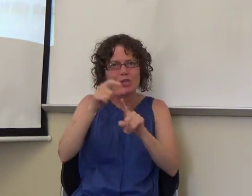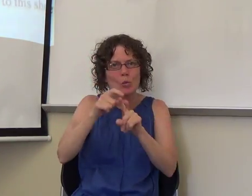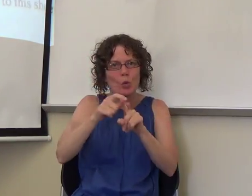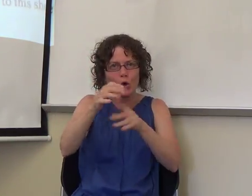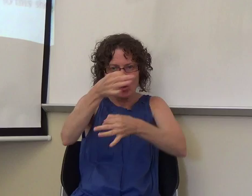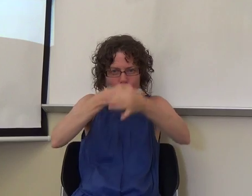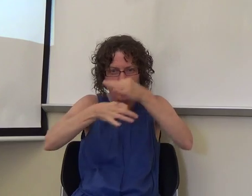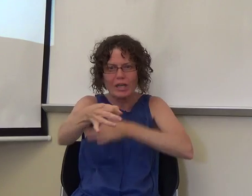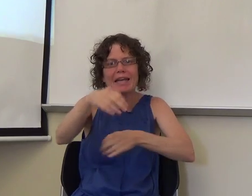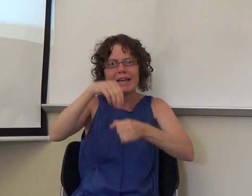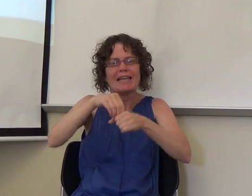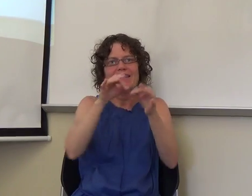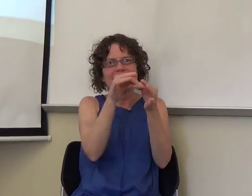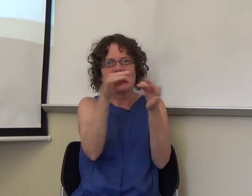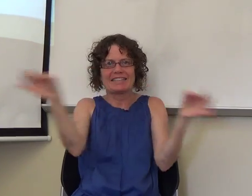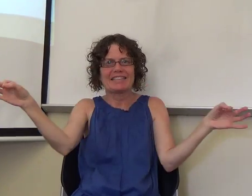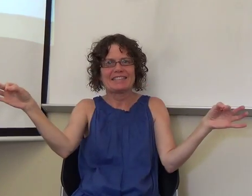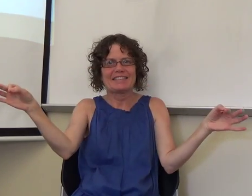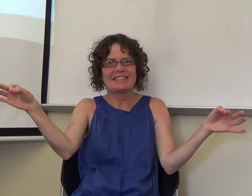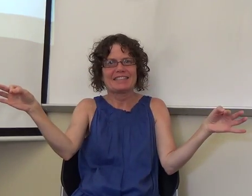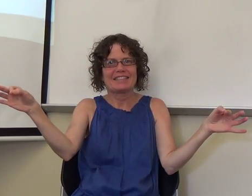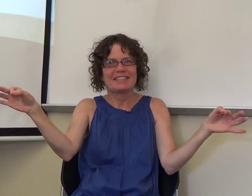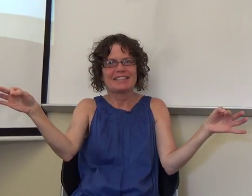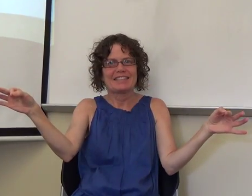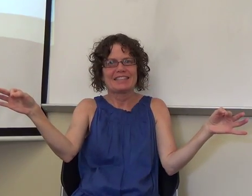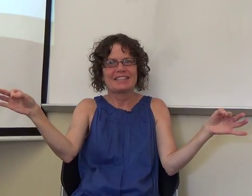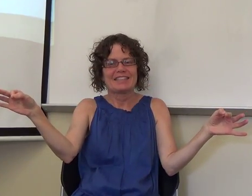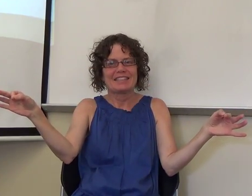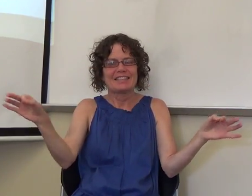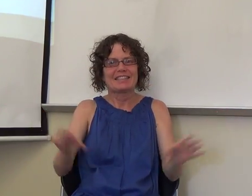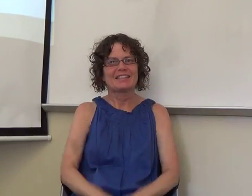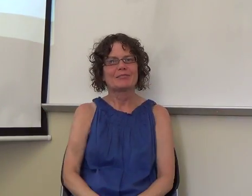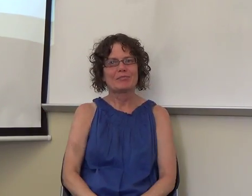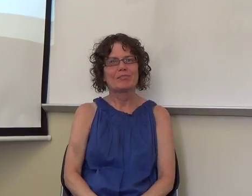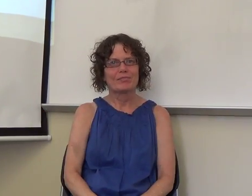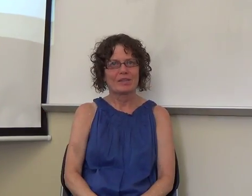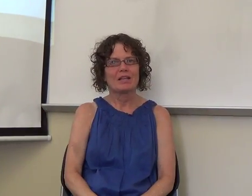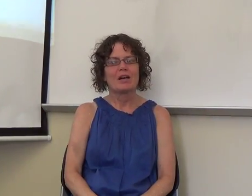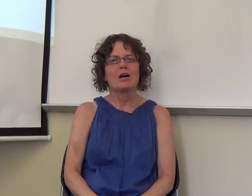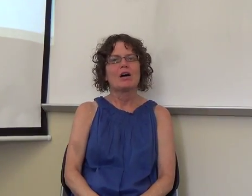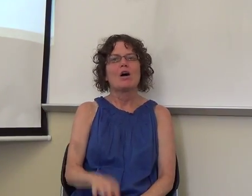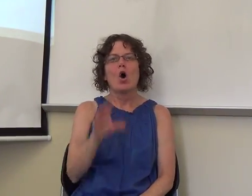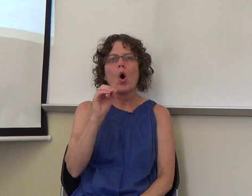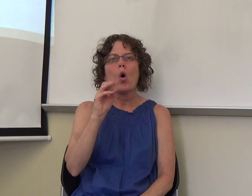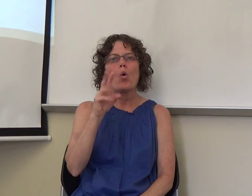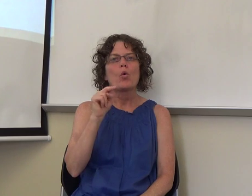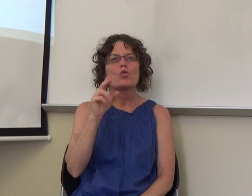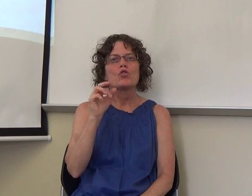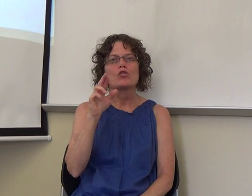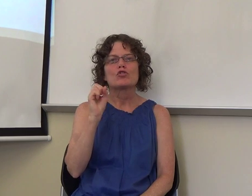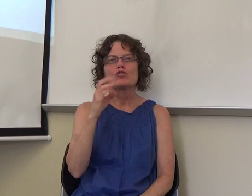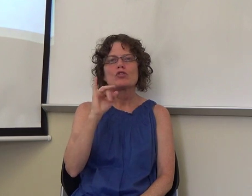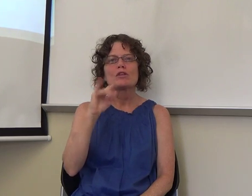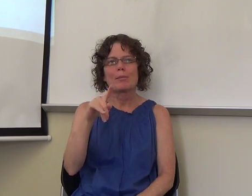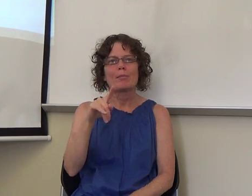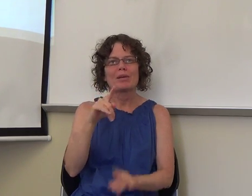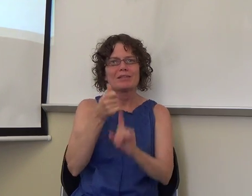action, in a sense, like a verb, Yeah, to buy. Yeah. and ownership is a thing. You know, So that's a